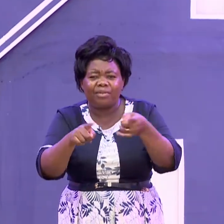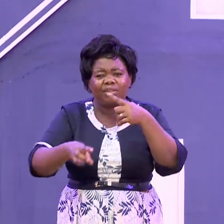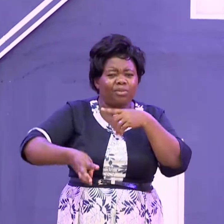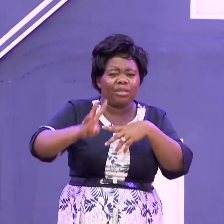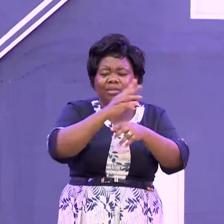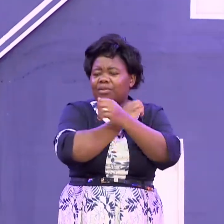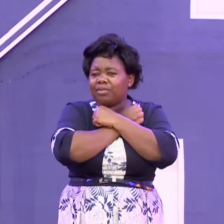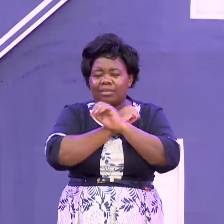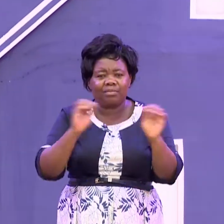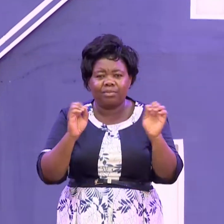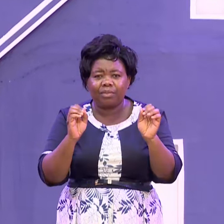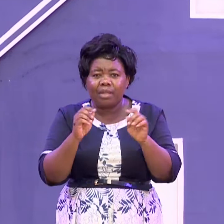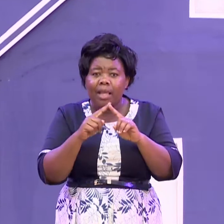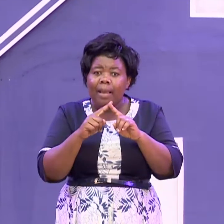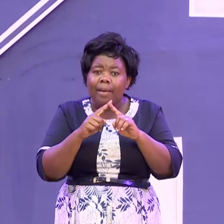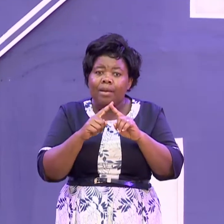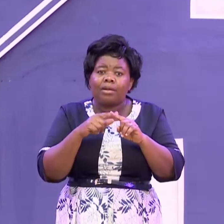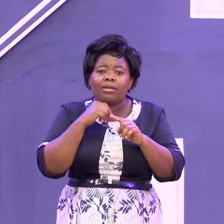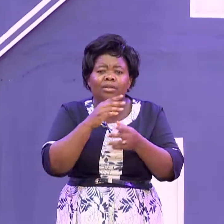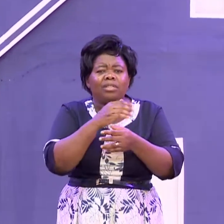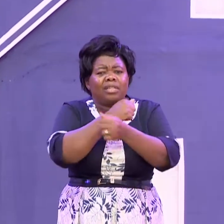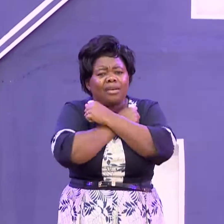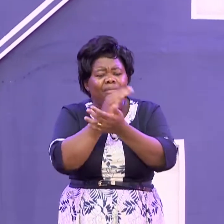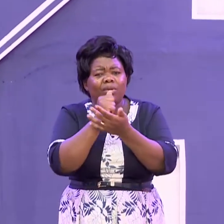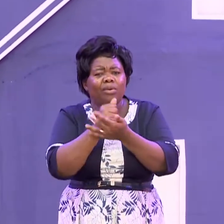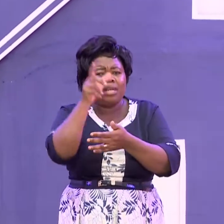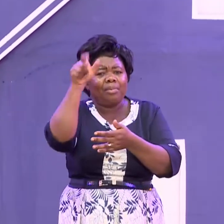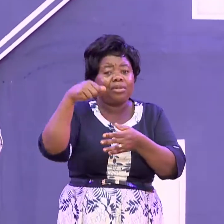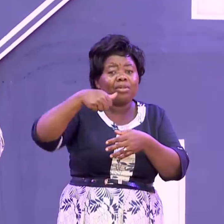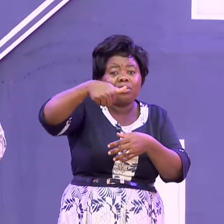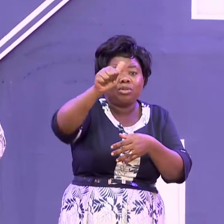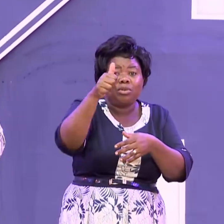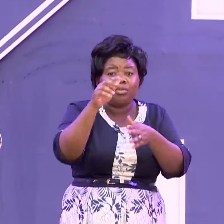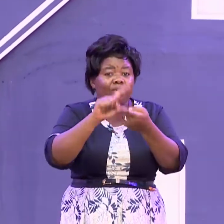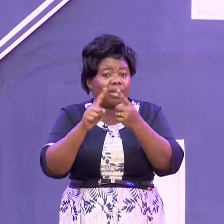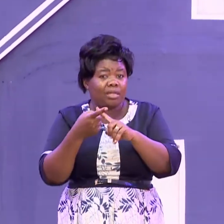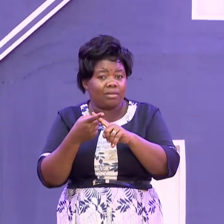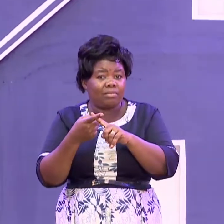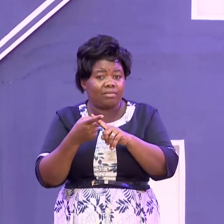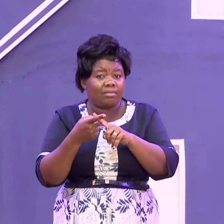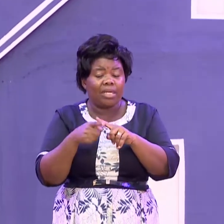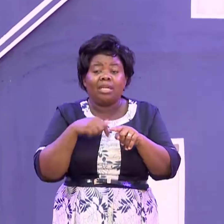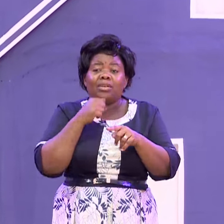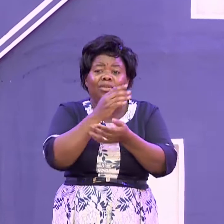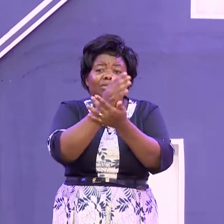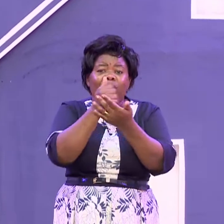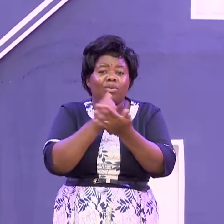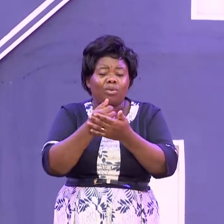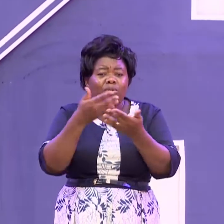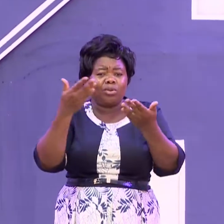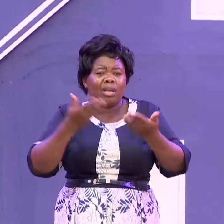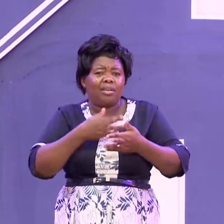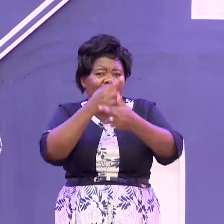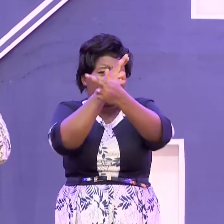kw'emirundi egy'enjawulo. Not the love because somebody is your friend. Si kwagala kubanga omuntu omu mukwano gwo. Not because you are related in by tribe.